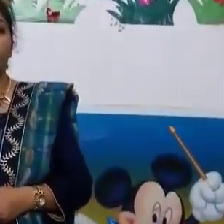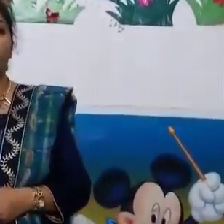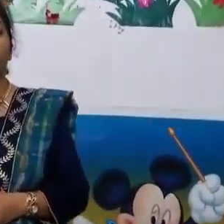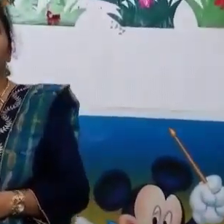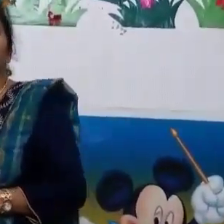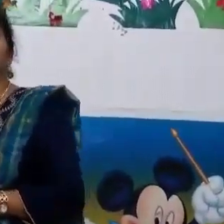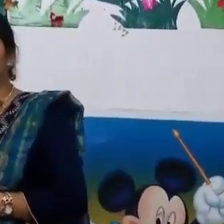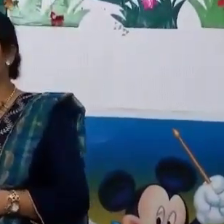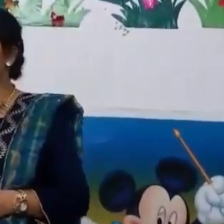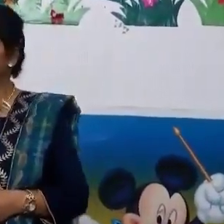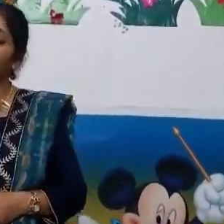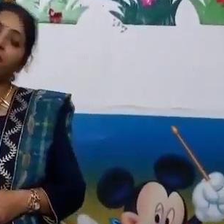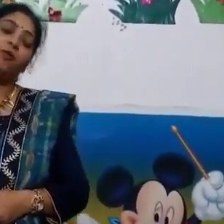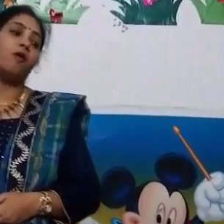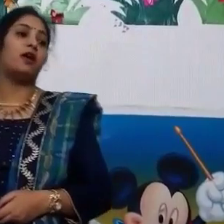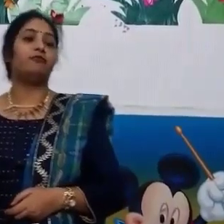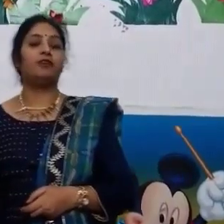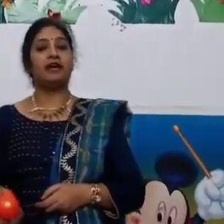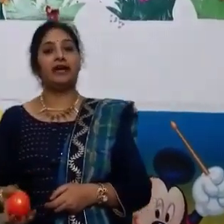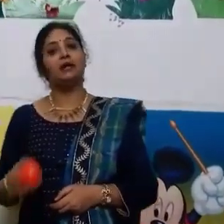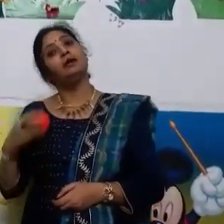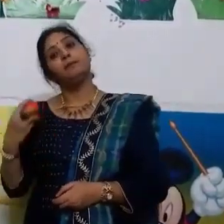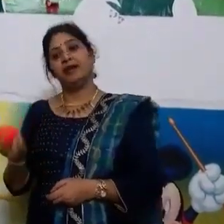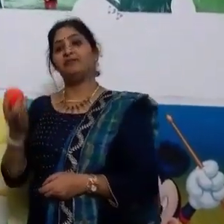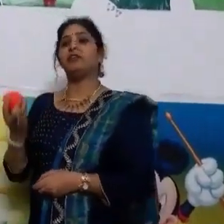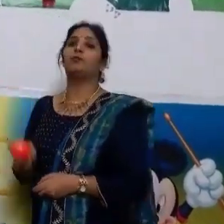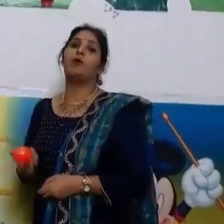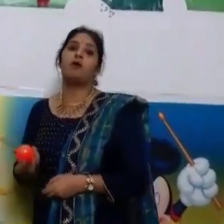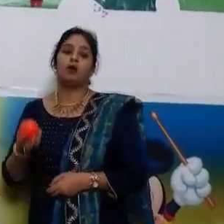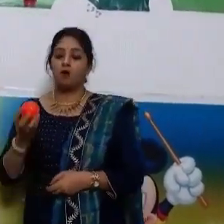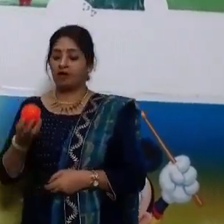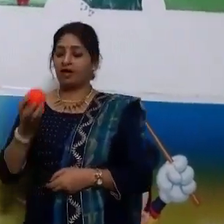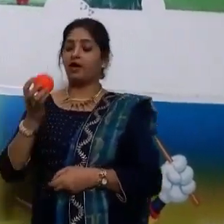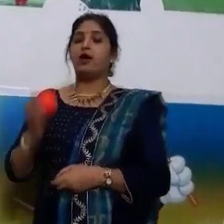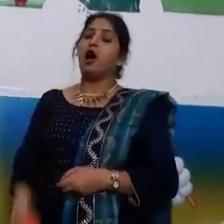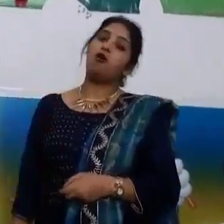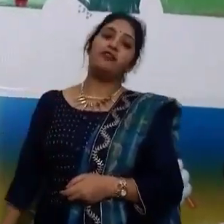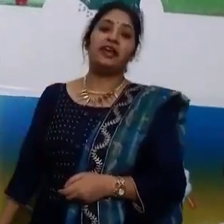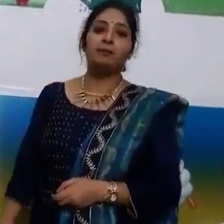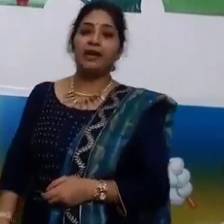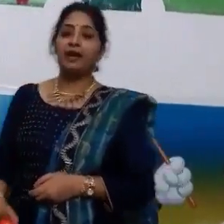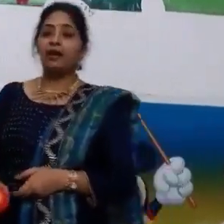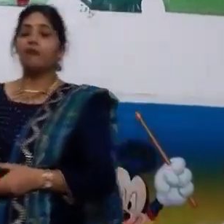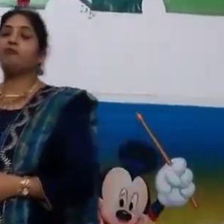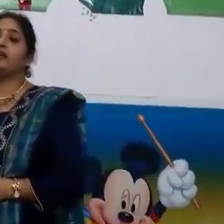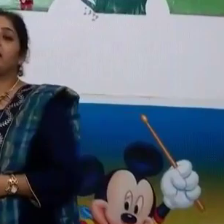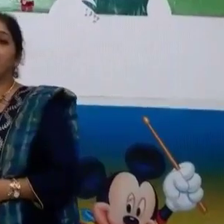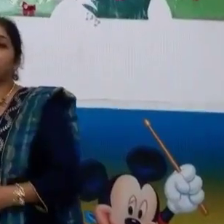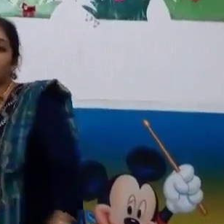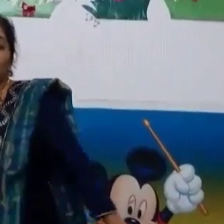ball? We can play with ball. We can play with ball. Okay. How we can play? We can throw